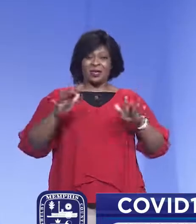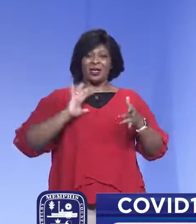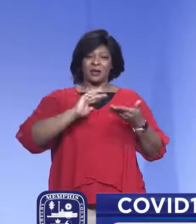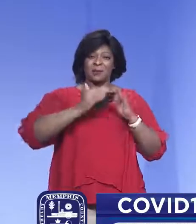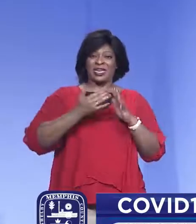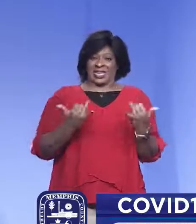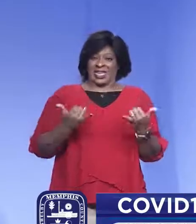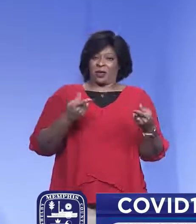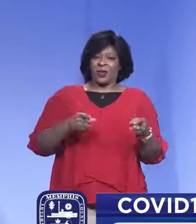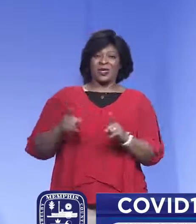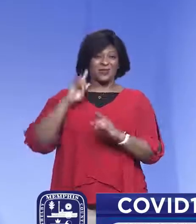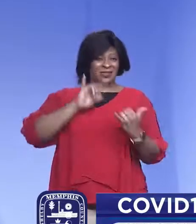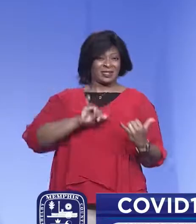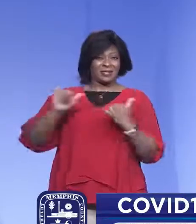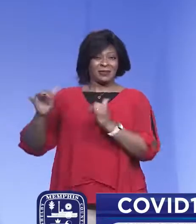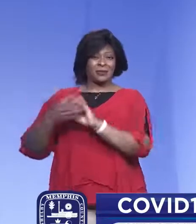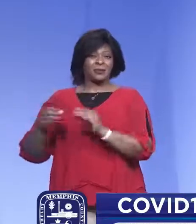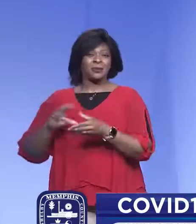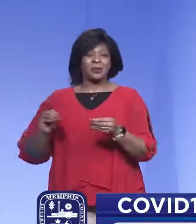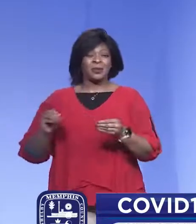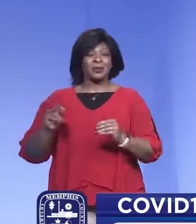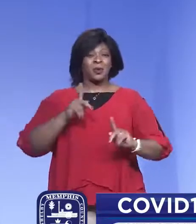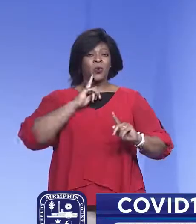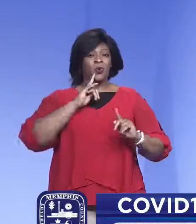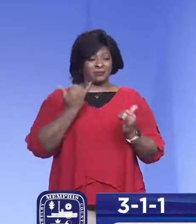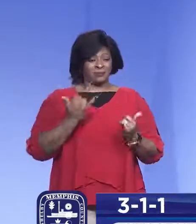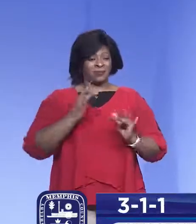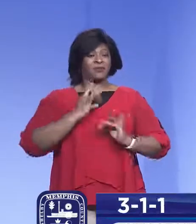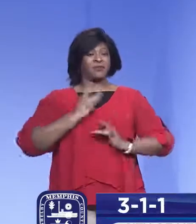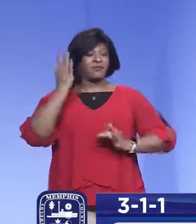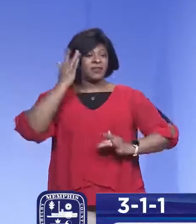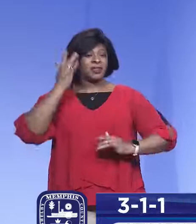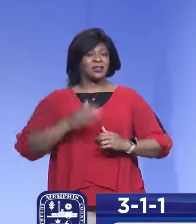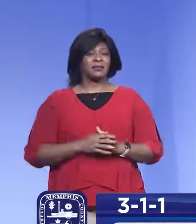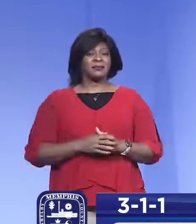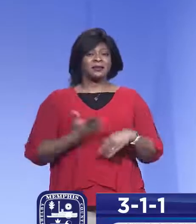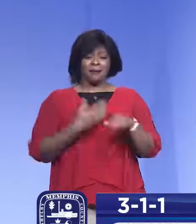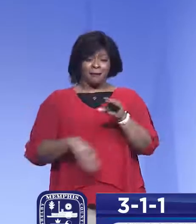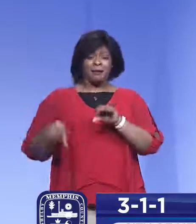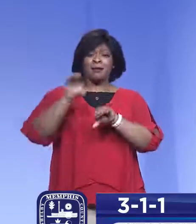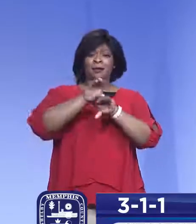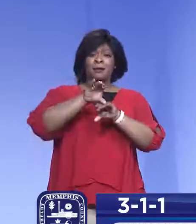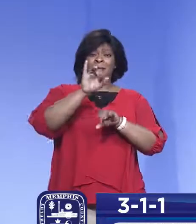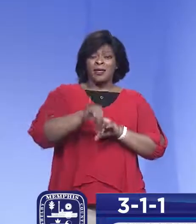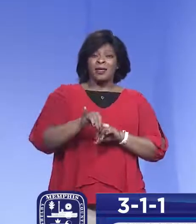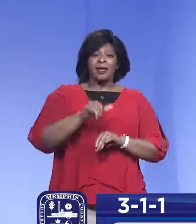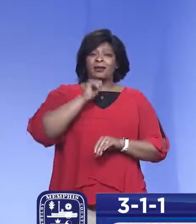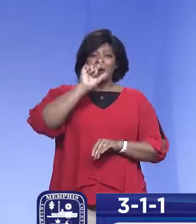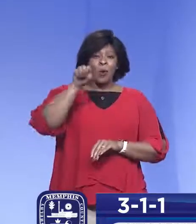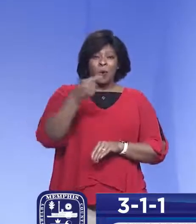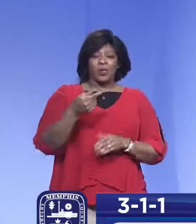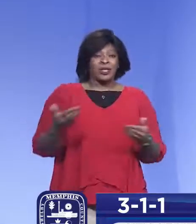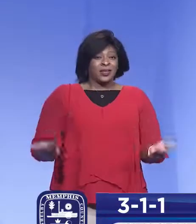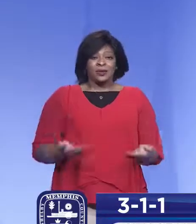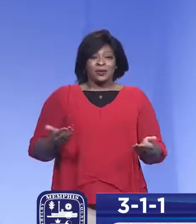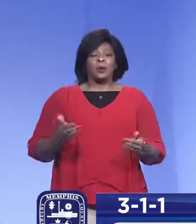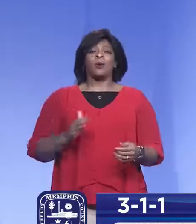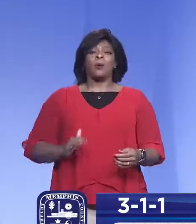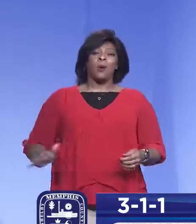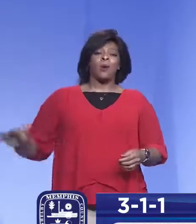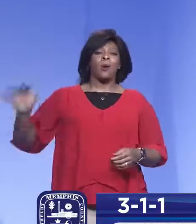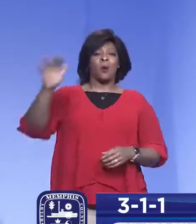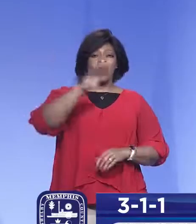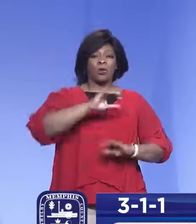community today with people who are actively infected. And on top of that, it's not just here, it's the entire state